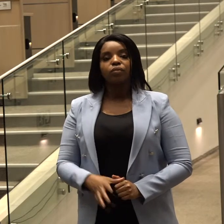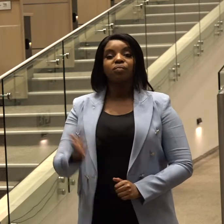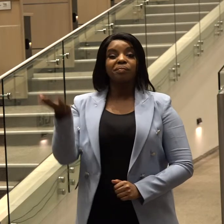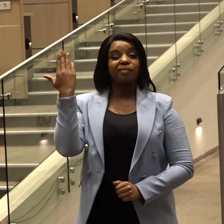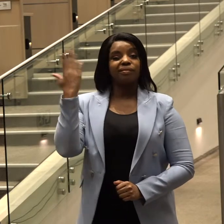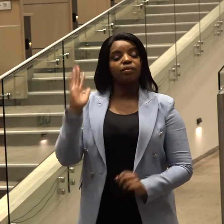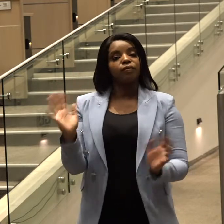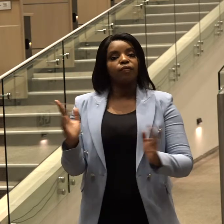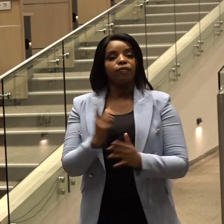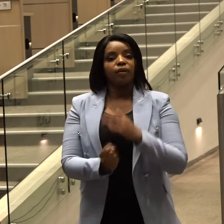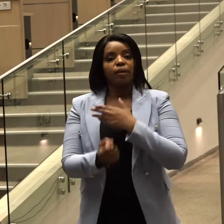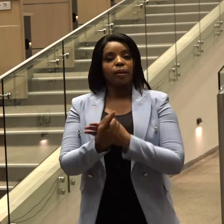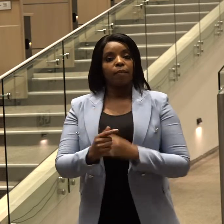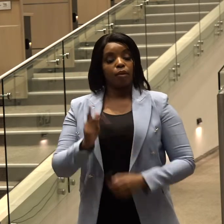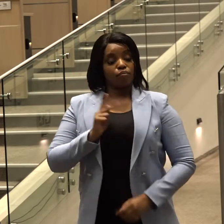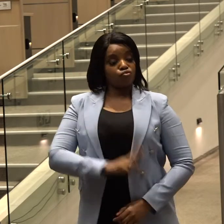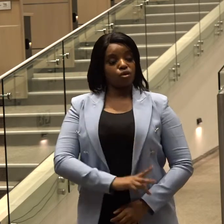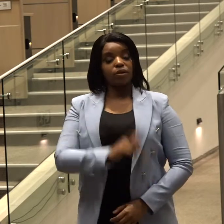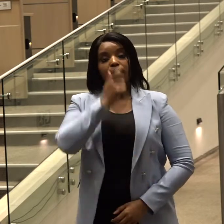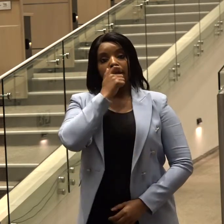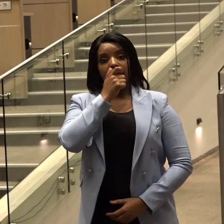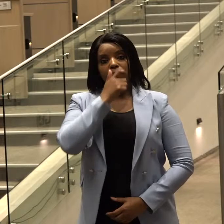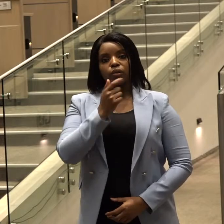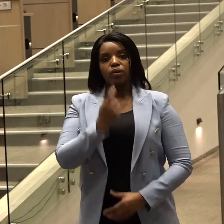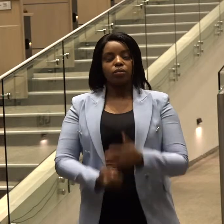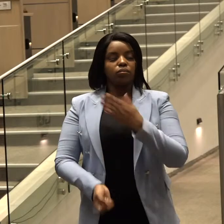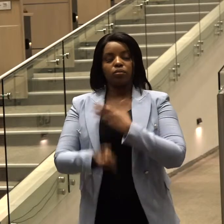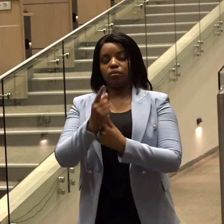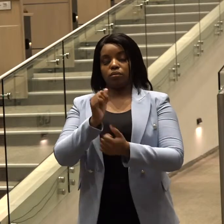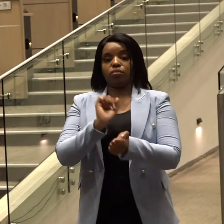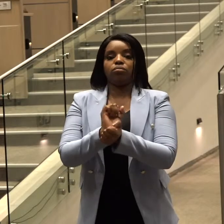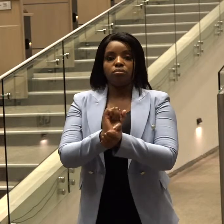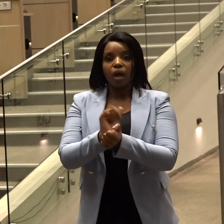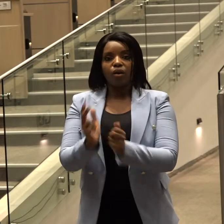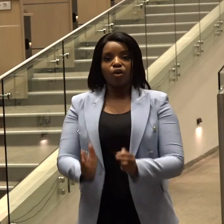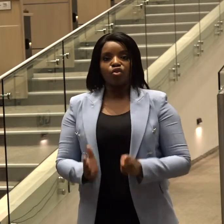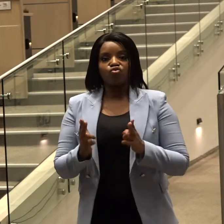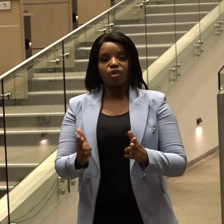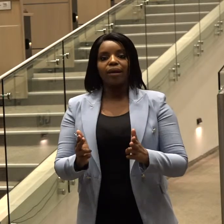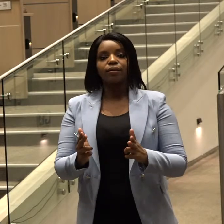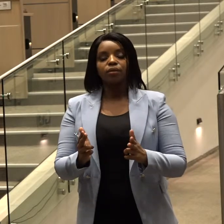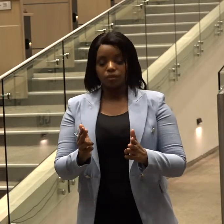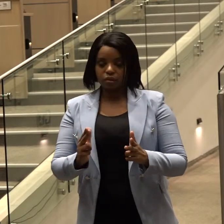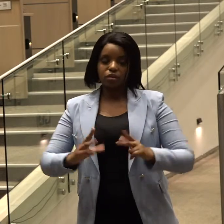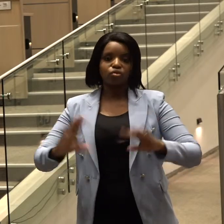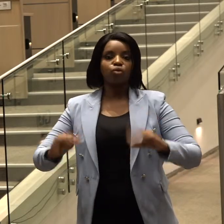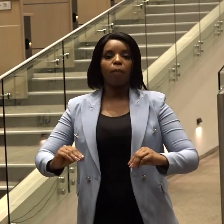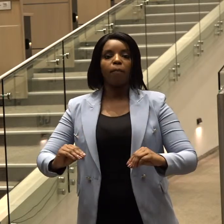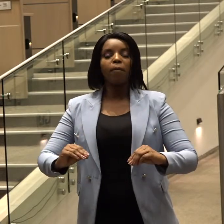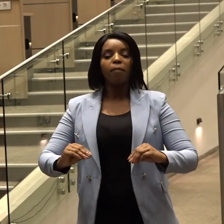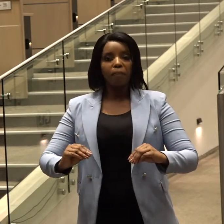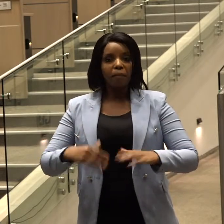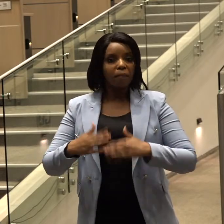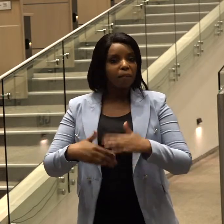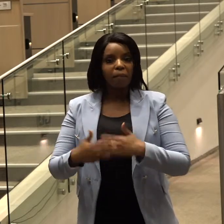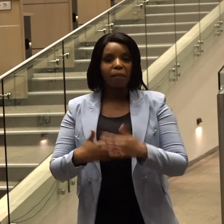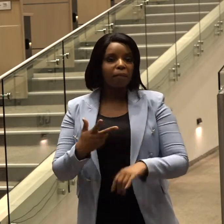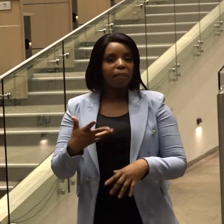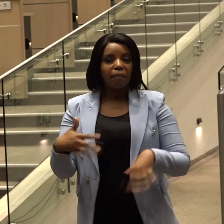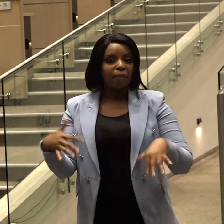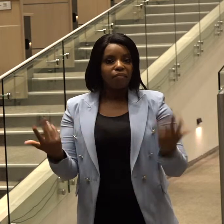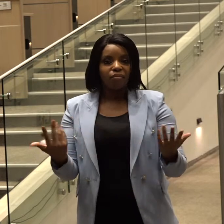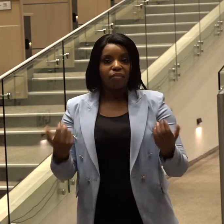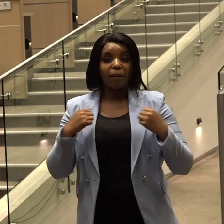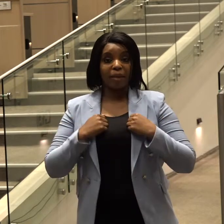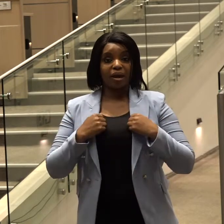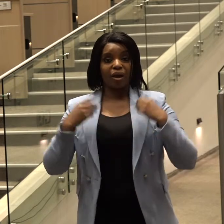train that's when things stopped running and that's when my business died so I